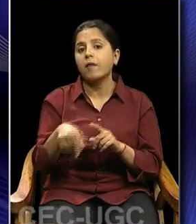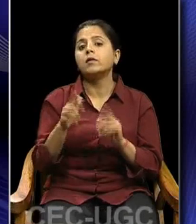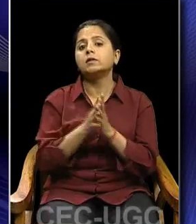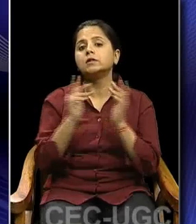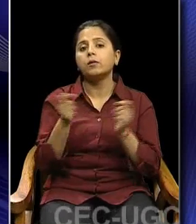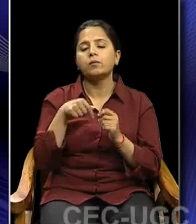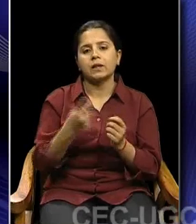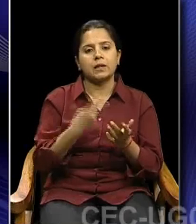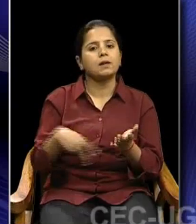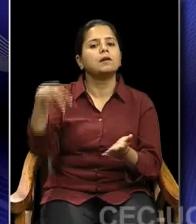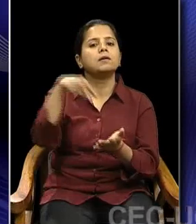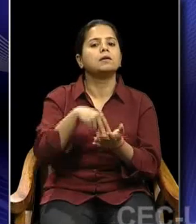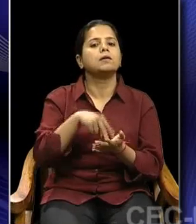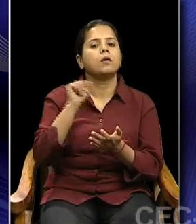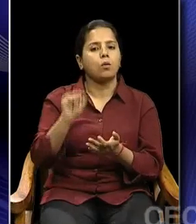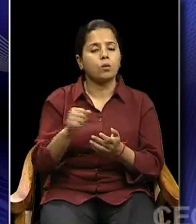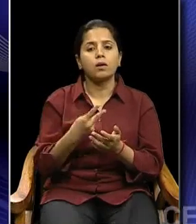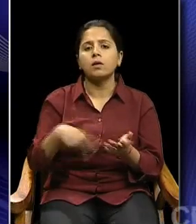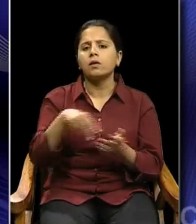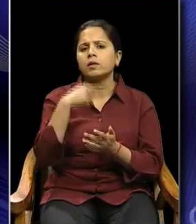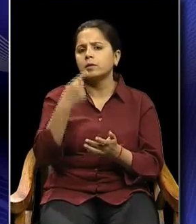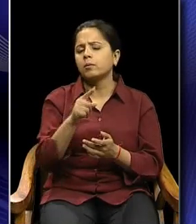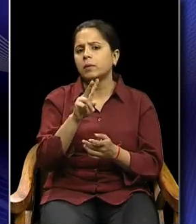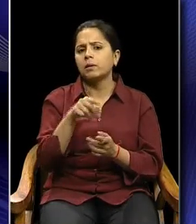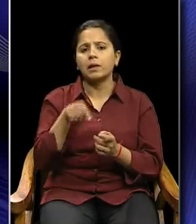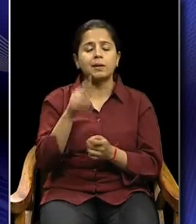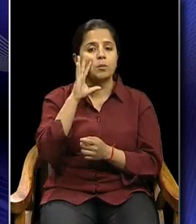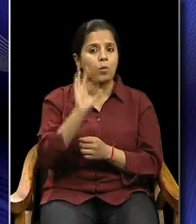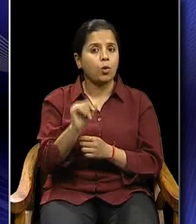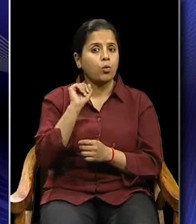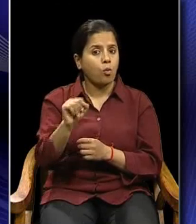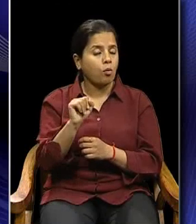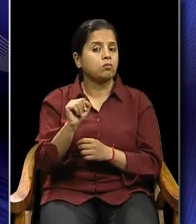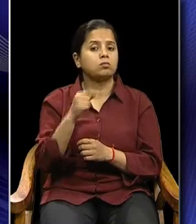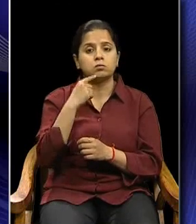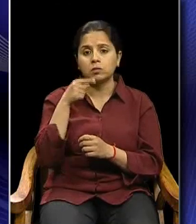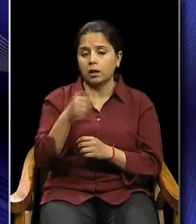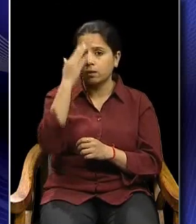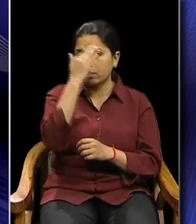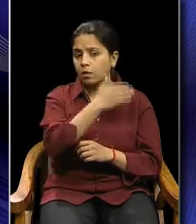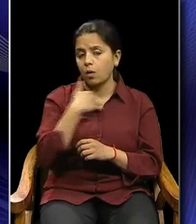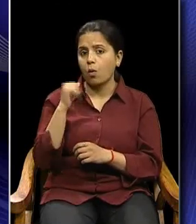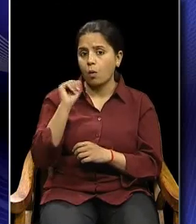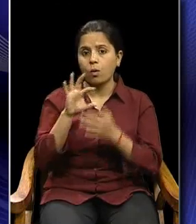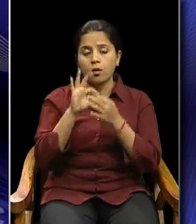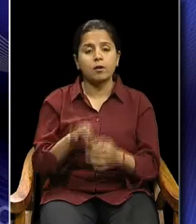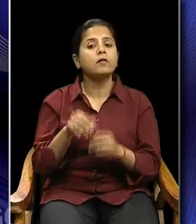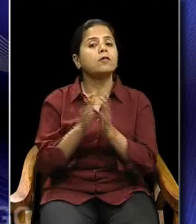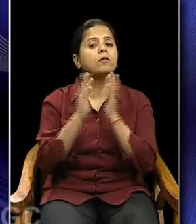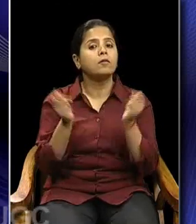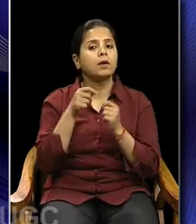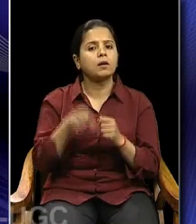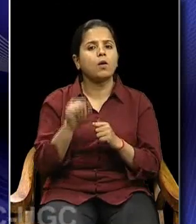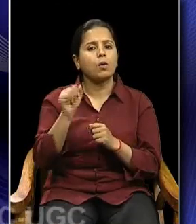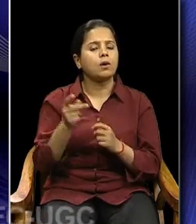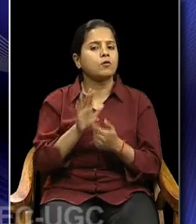celebrate Easter as well, which is considered to be an important factor in the context of the festival, which is the